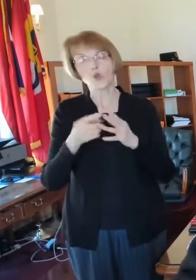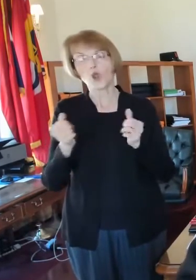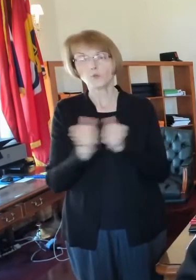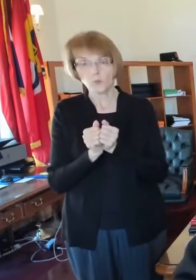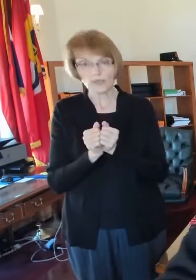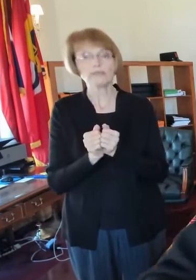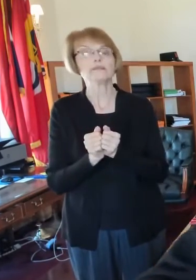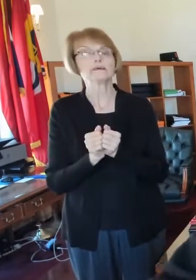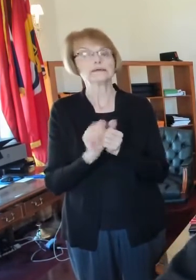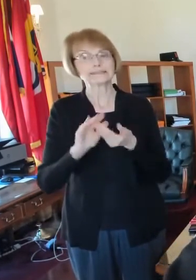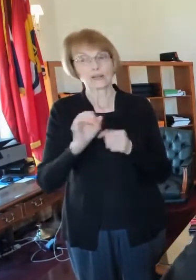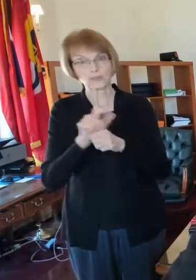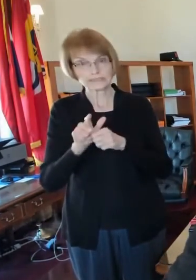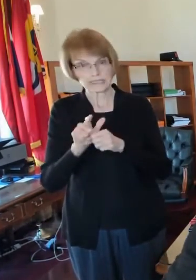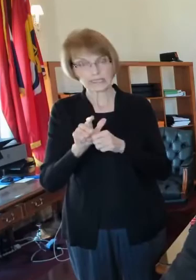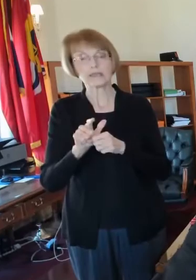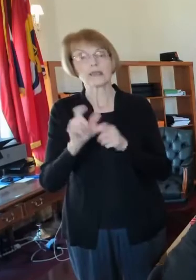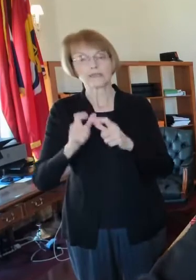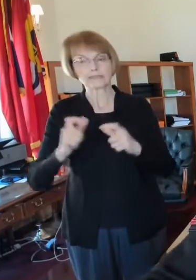in St. Louis County,